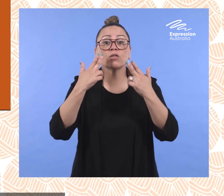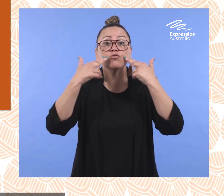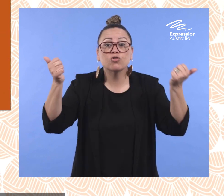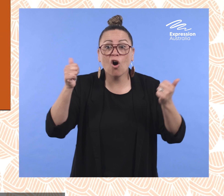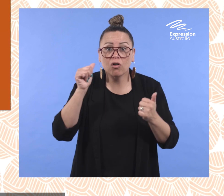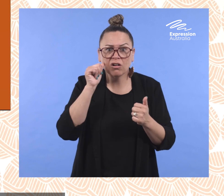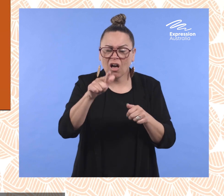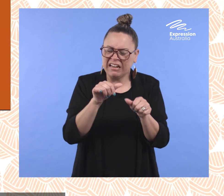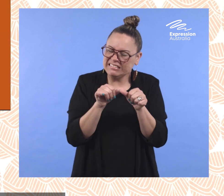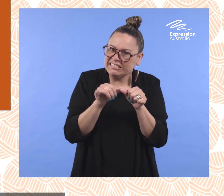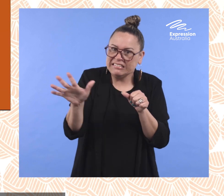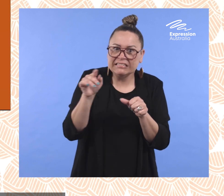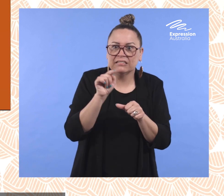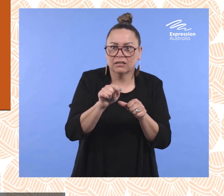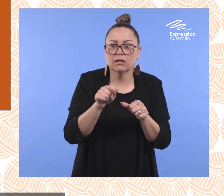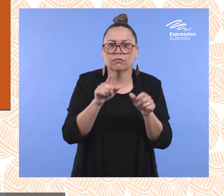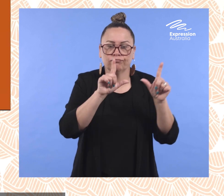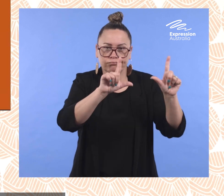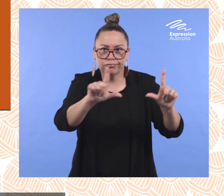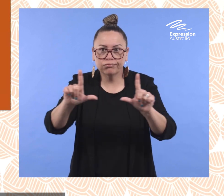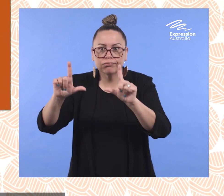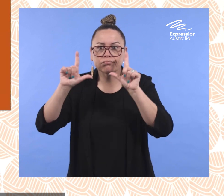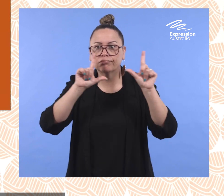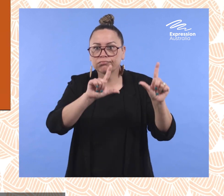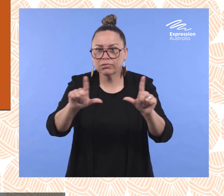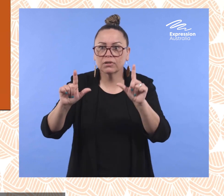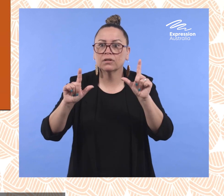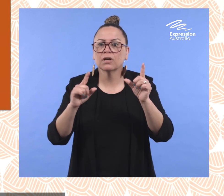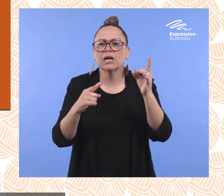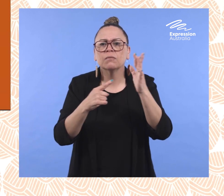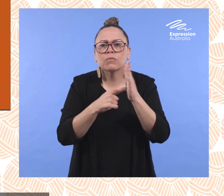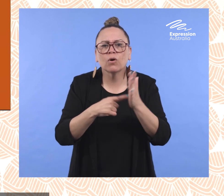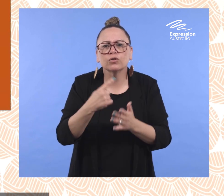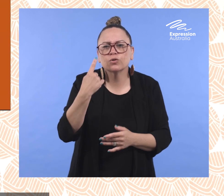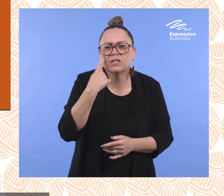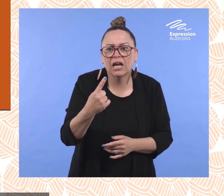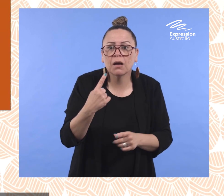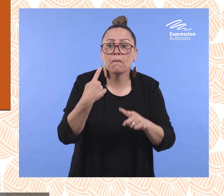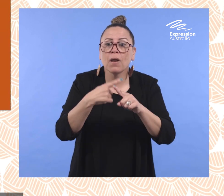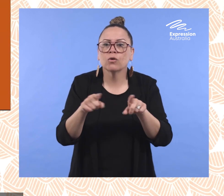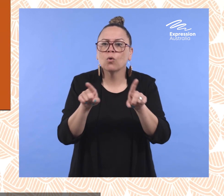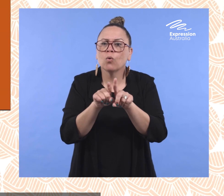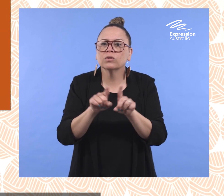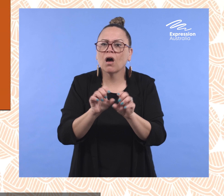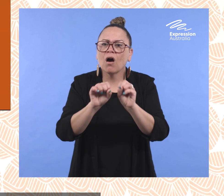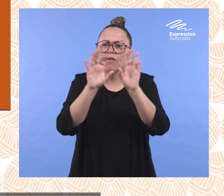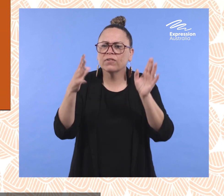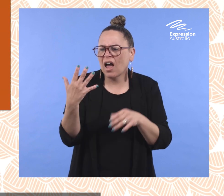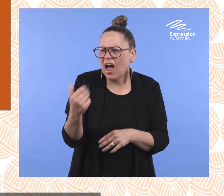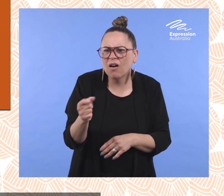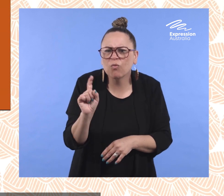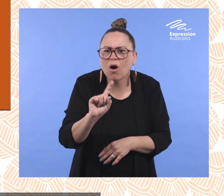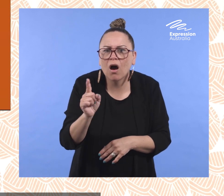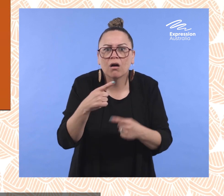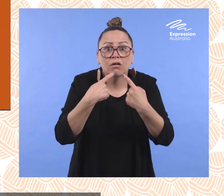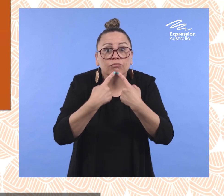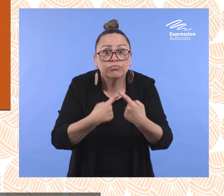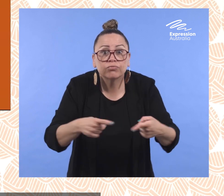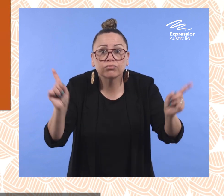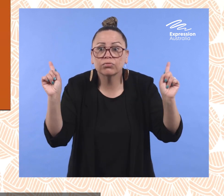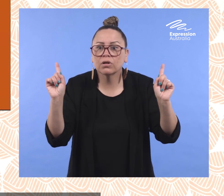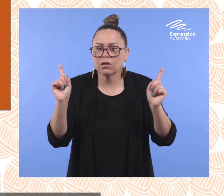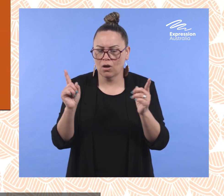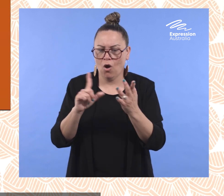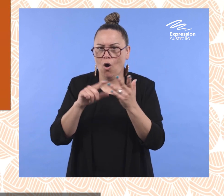so exciting to see it as part of the official one. And also, obviously, we had the big announcement